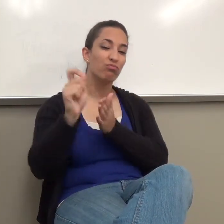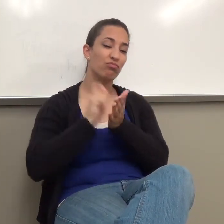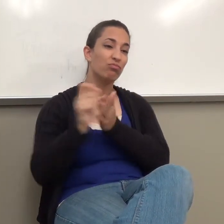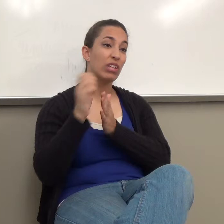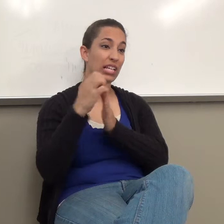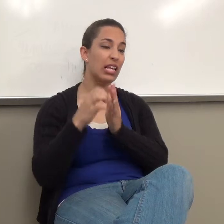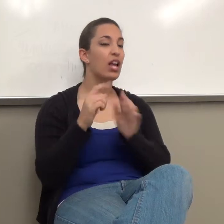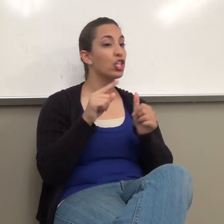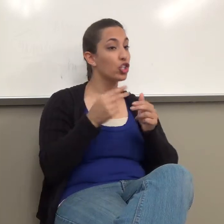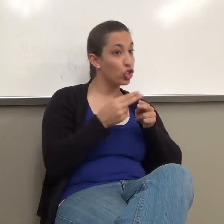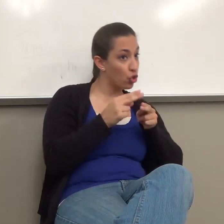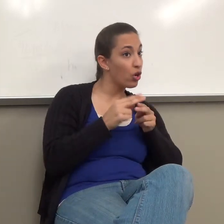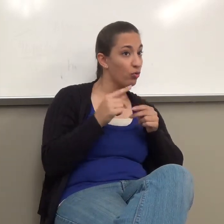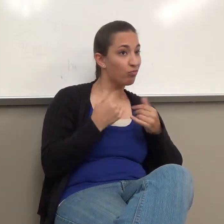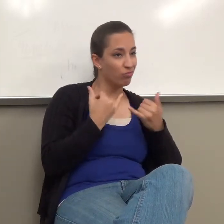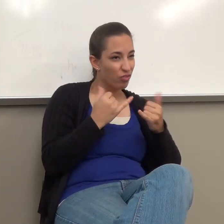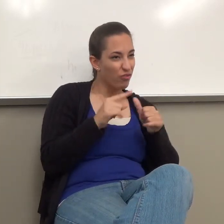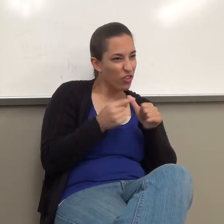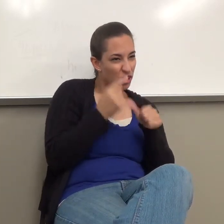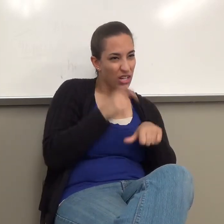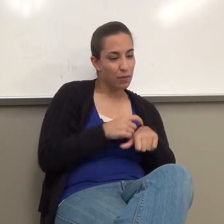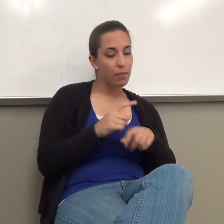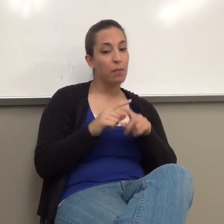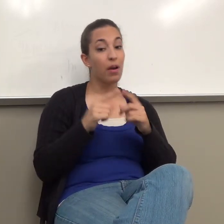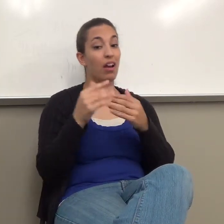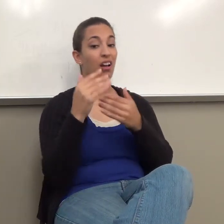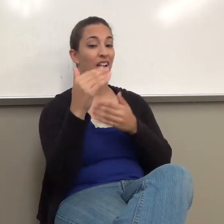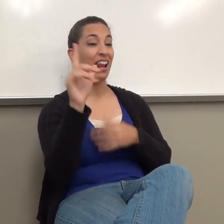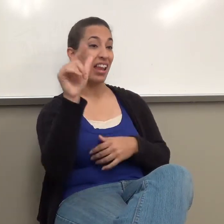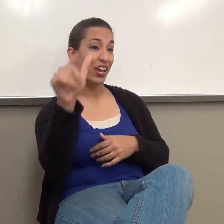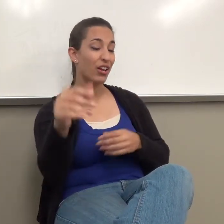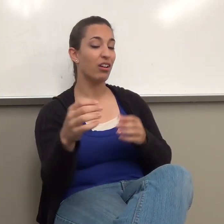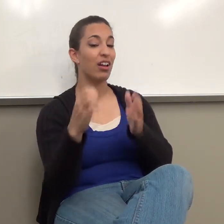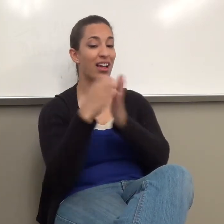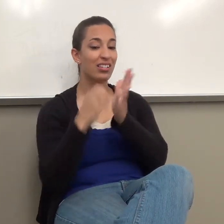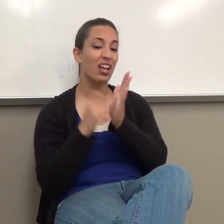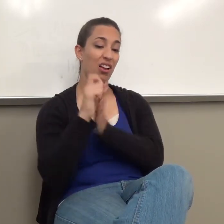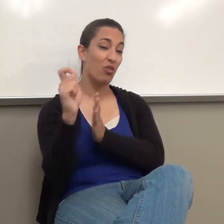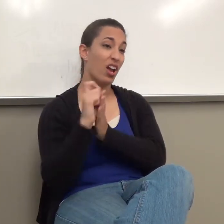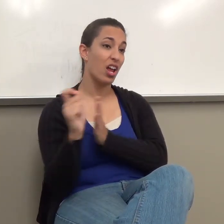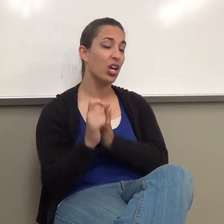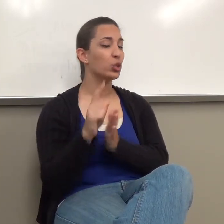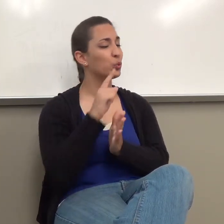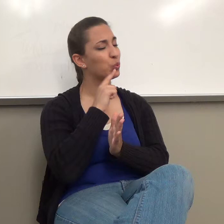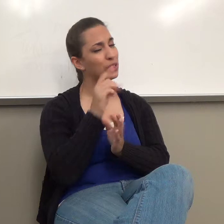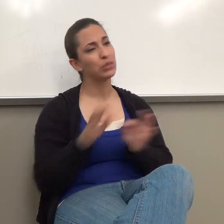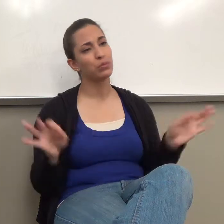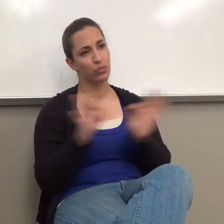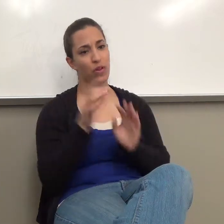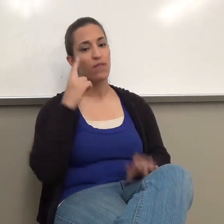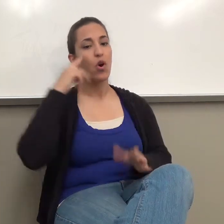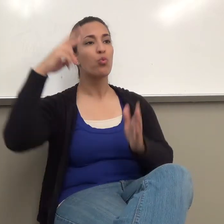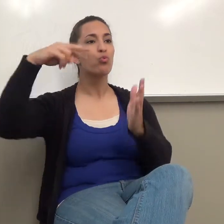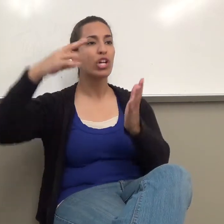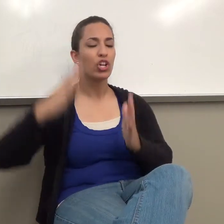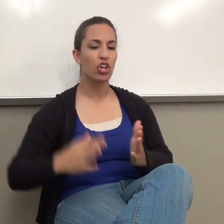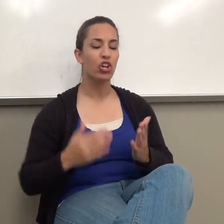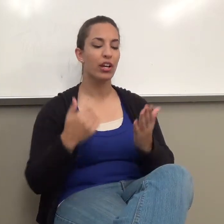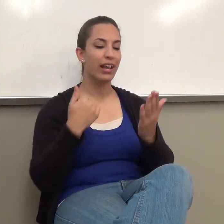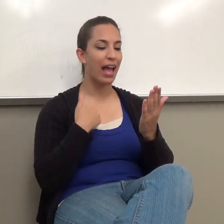first, but when you get into longer essays, it's really important for your reader to have these signposts. You're kind